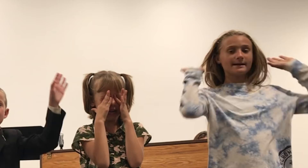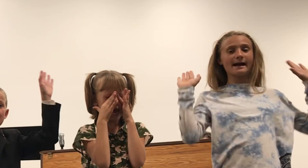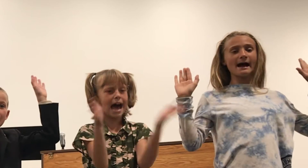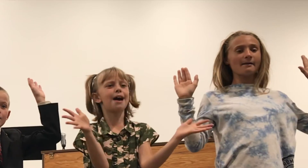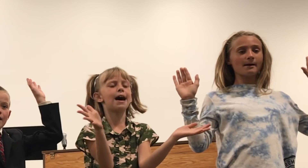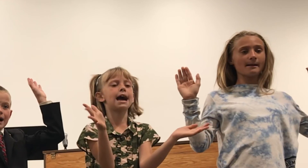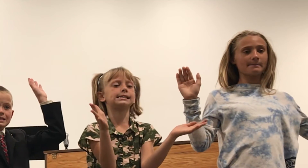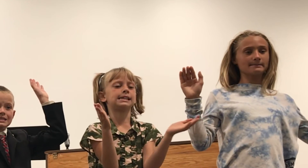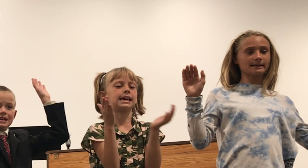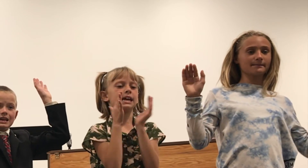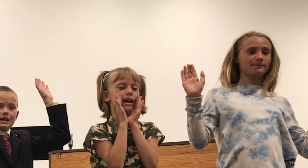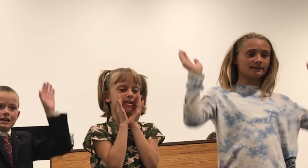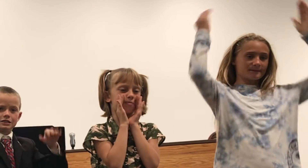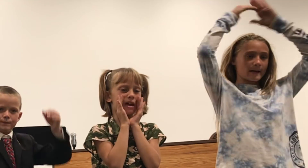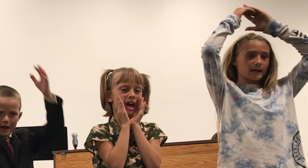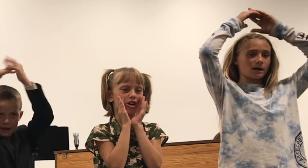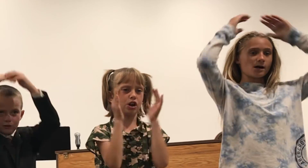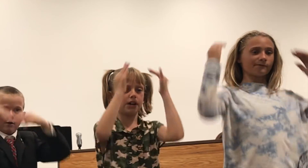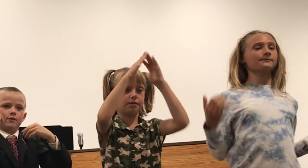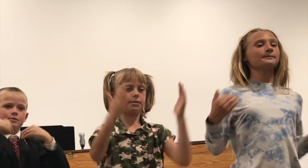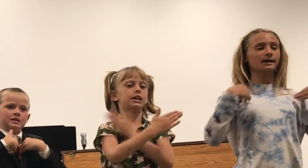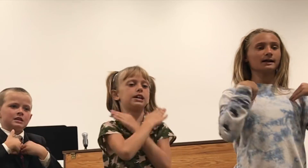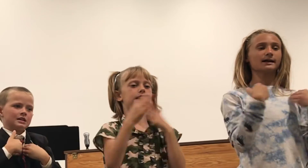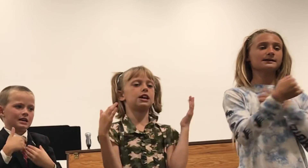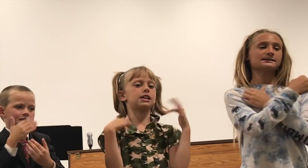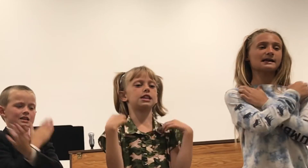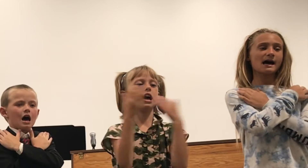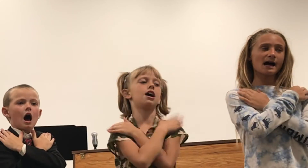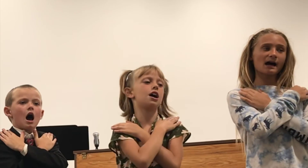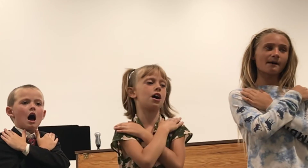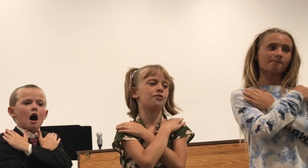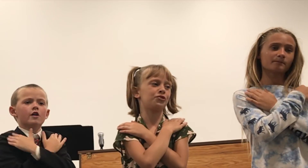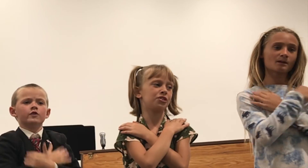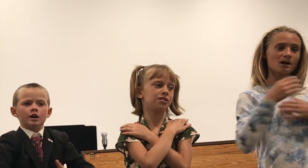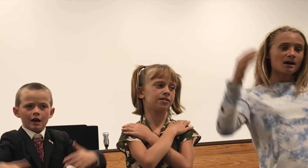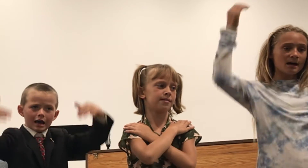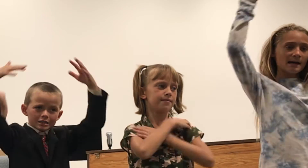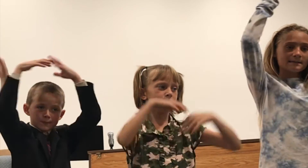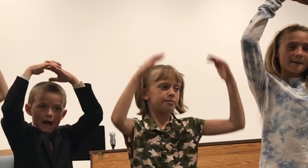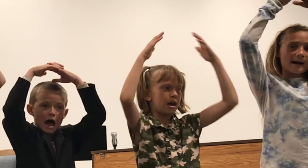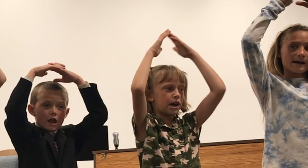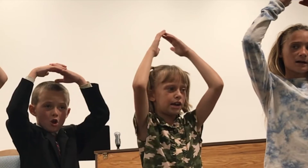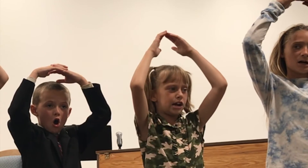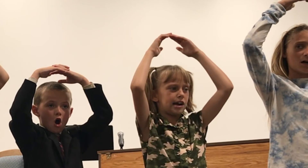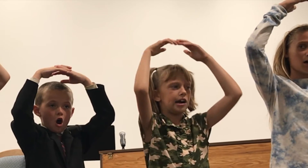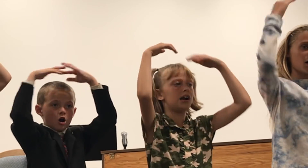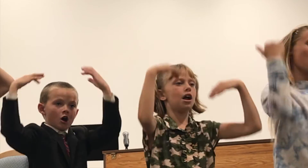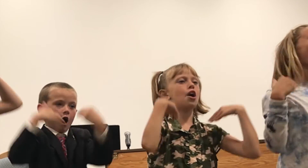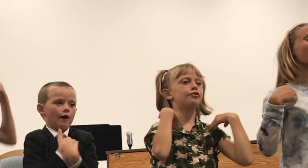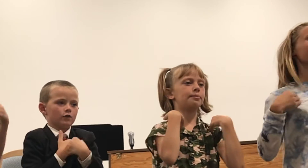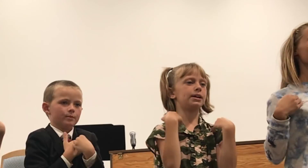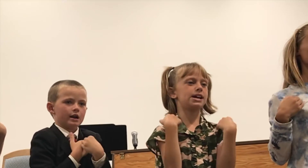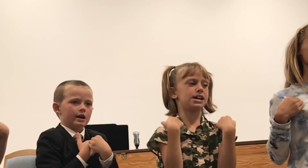now I see his better of me, his love. He is better, his